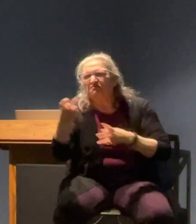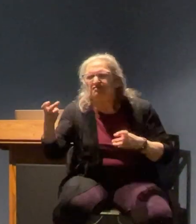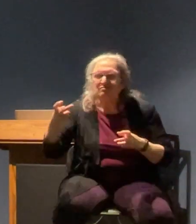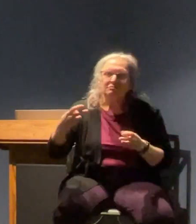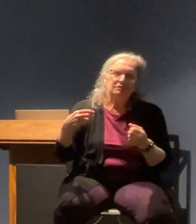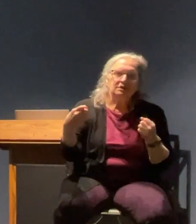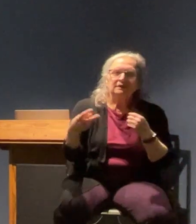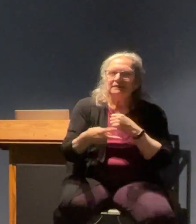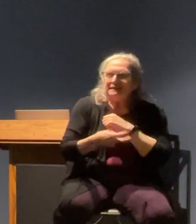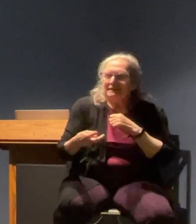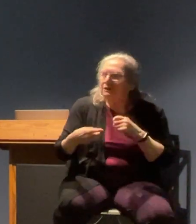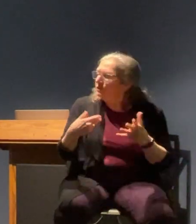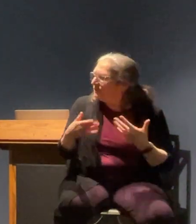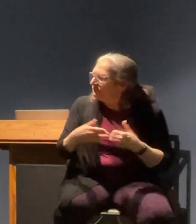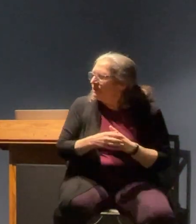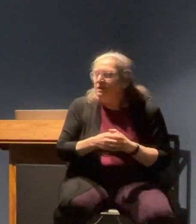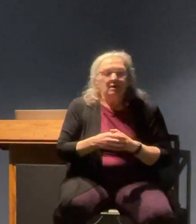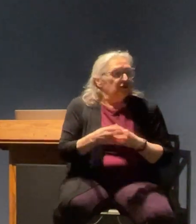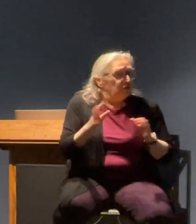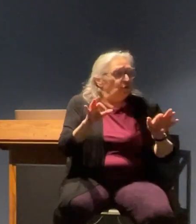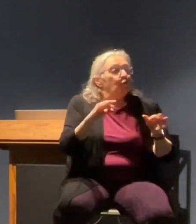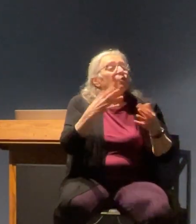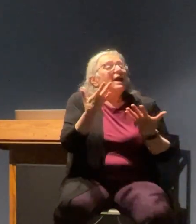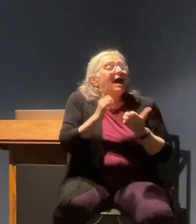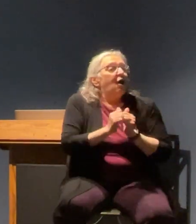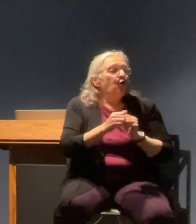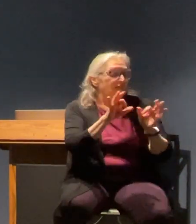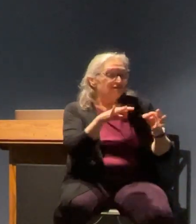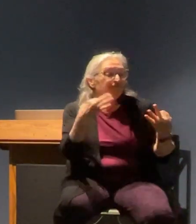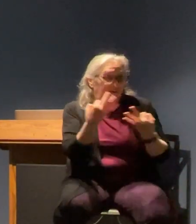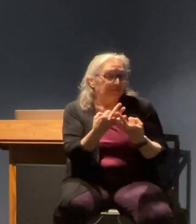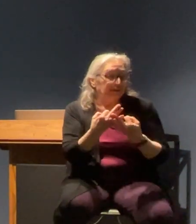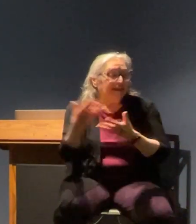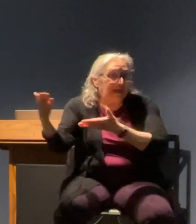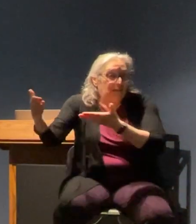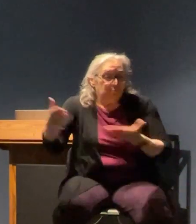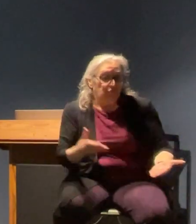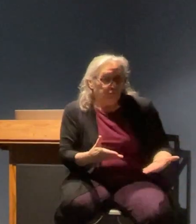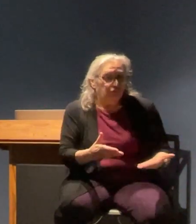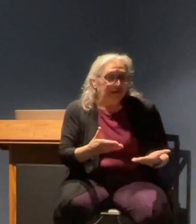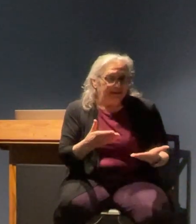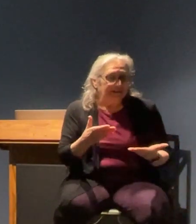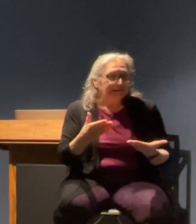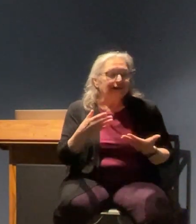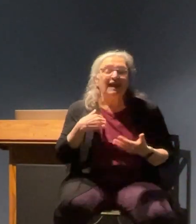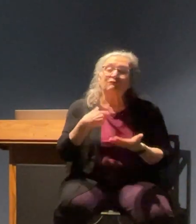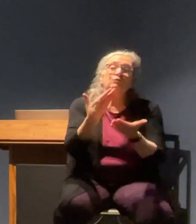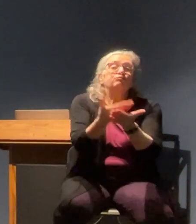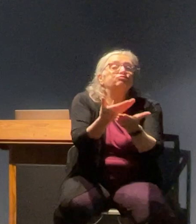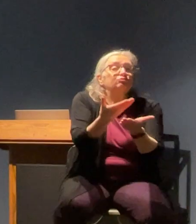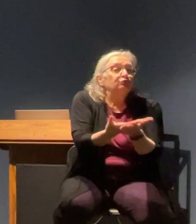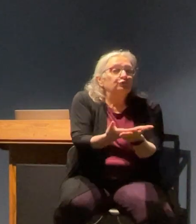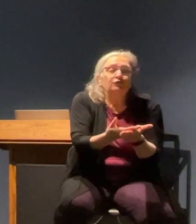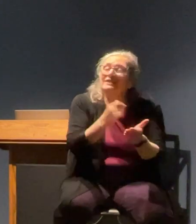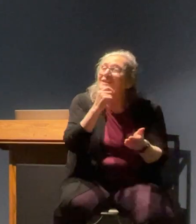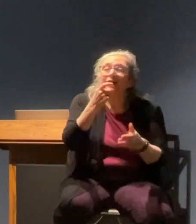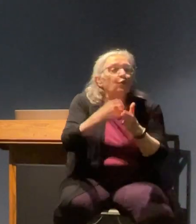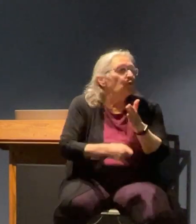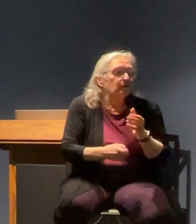is basically family would be able to bring sneakers and have a receipt that says it costs $50.